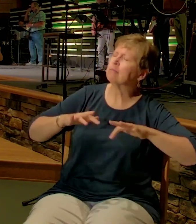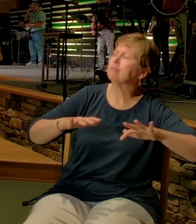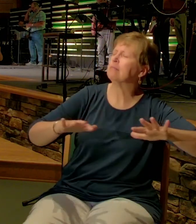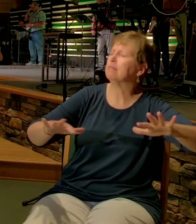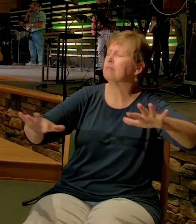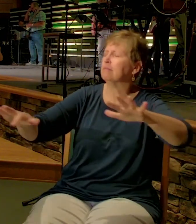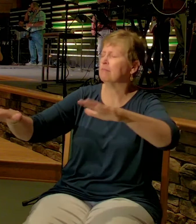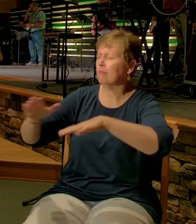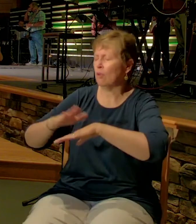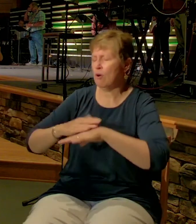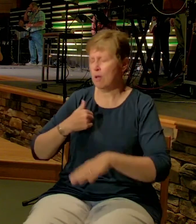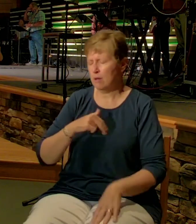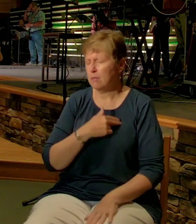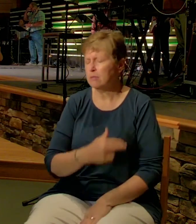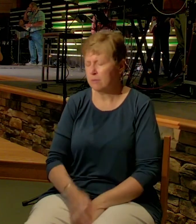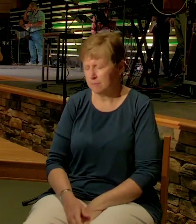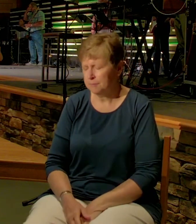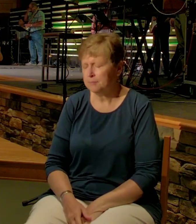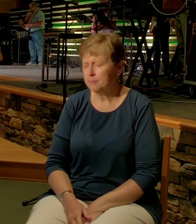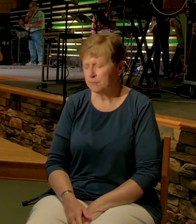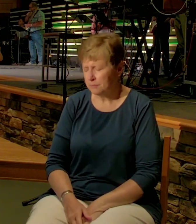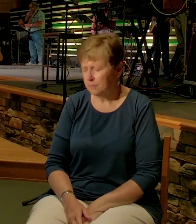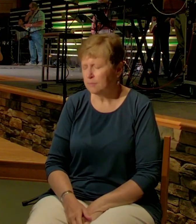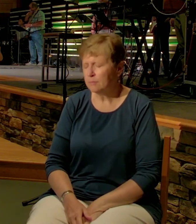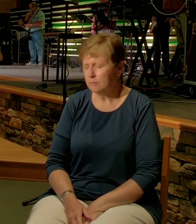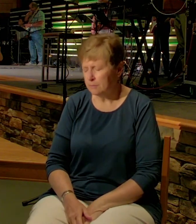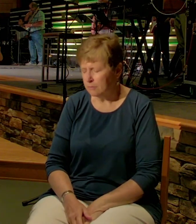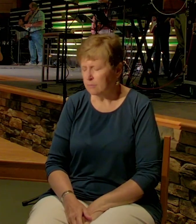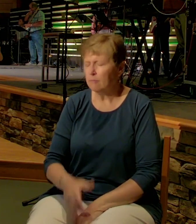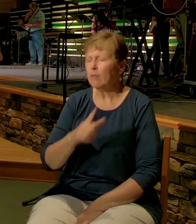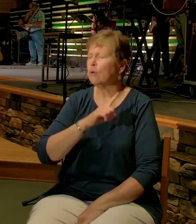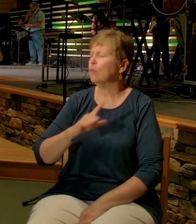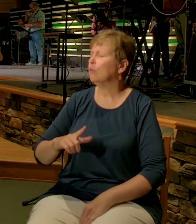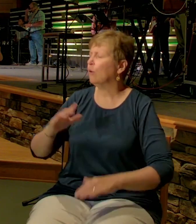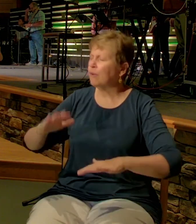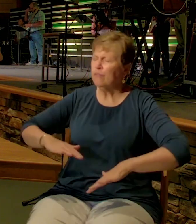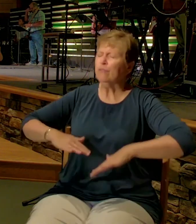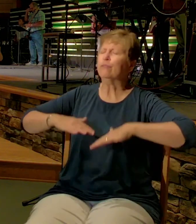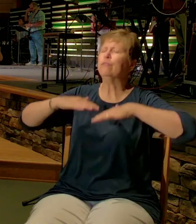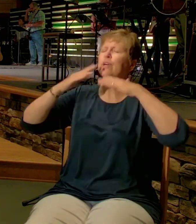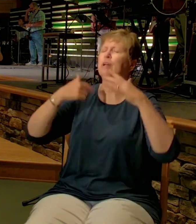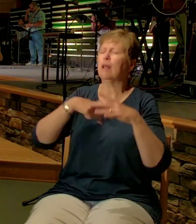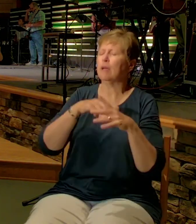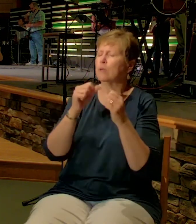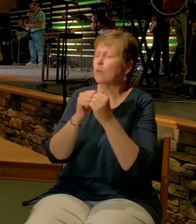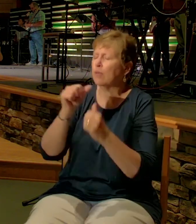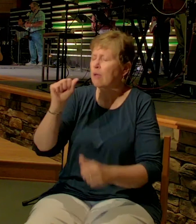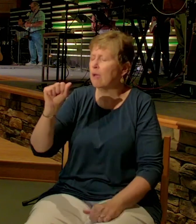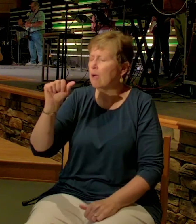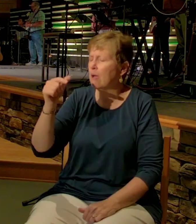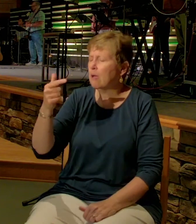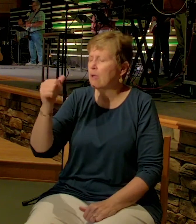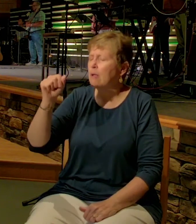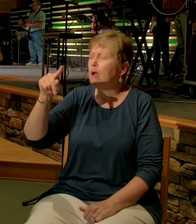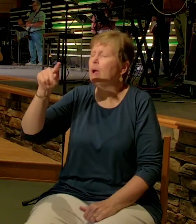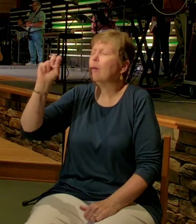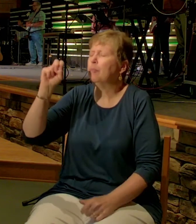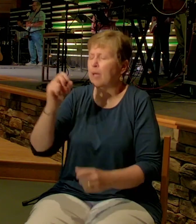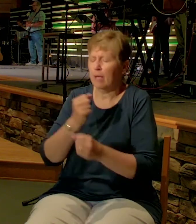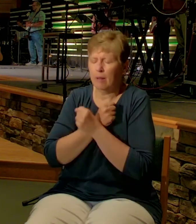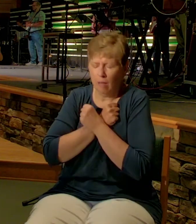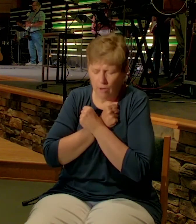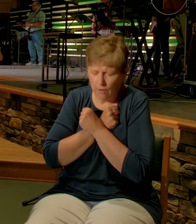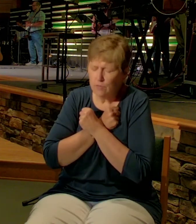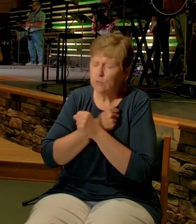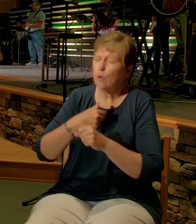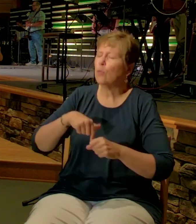us? And Lord, would we just be filled with this agape love at this very moment? That we would know that we